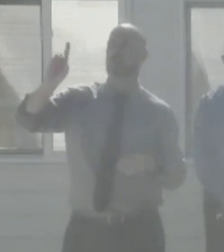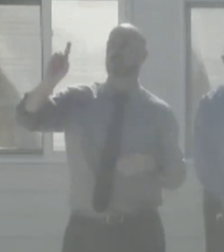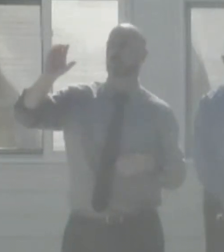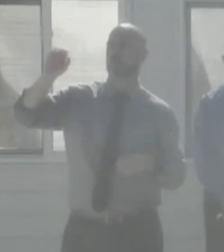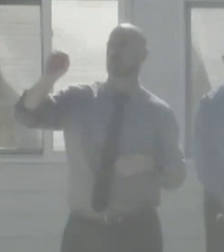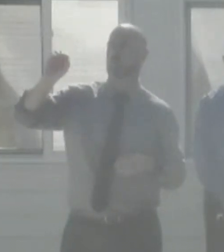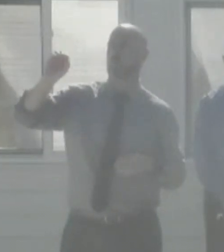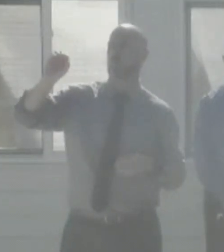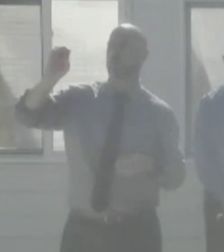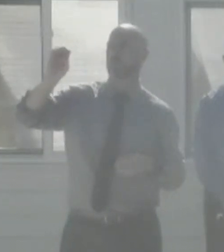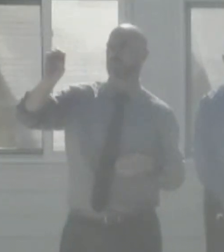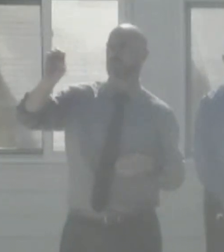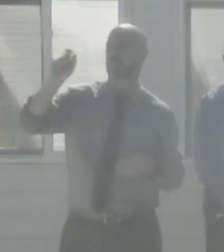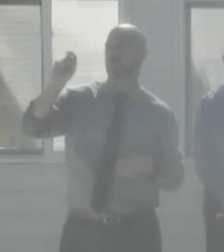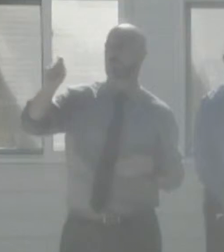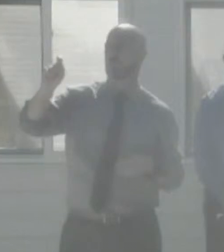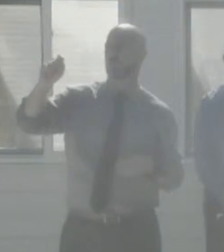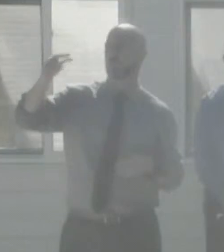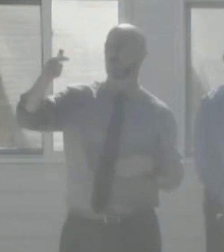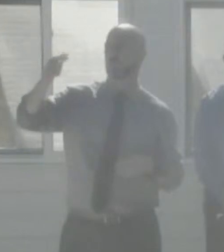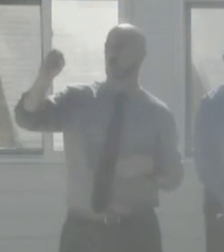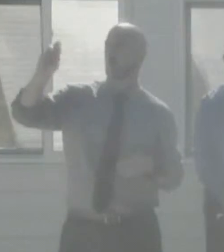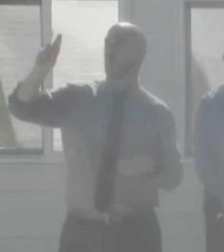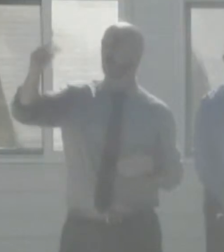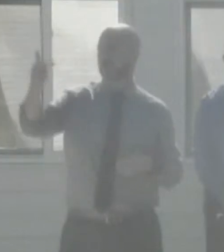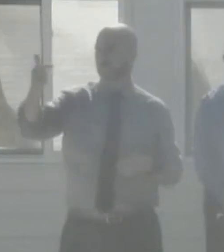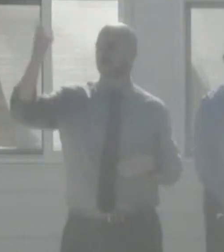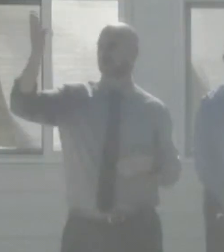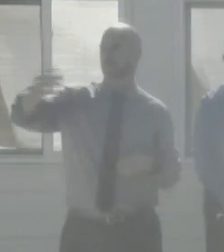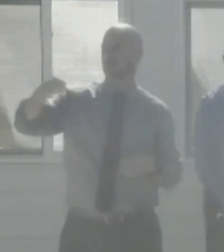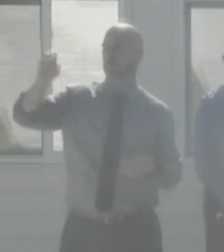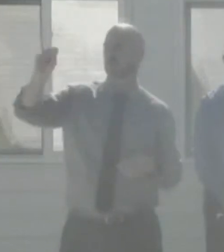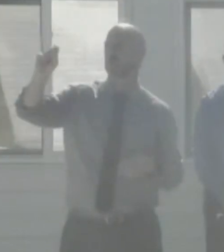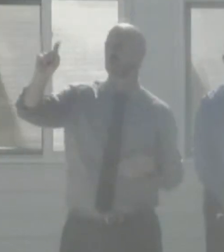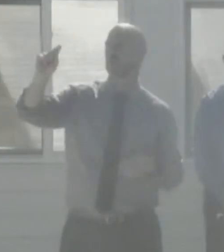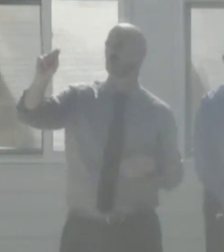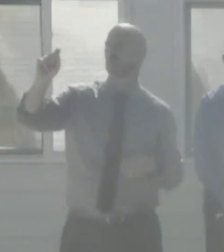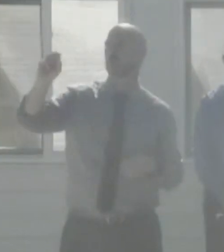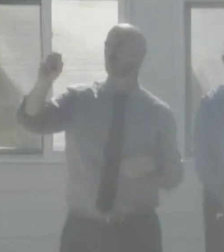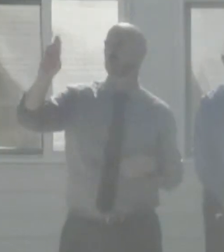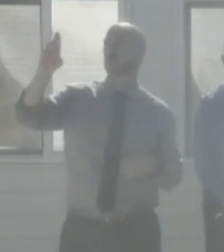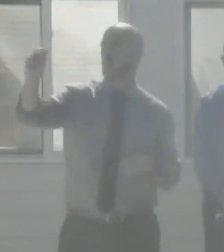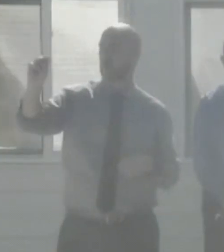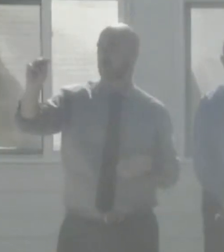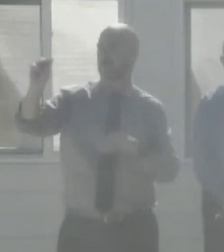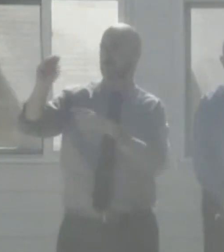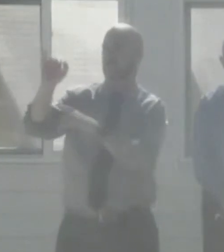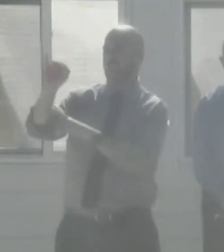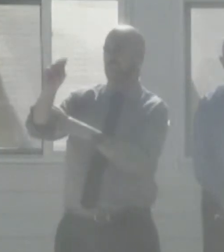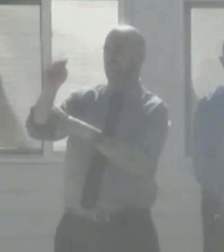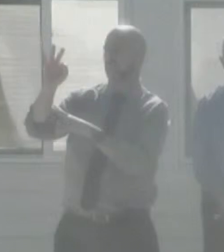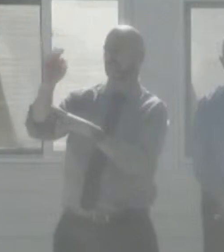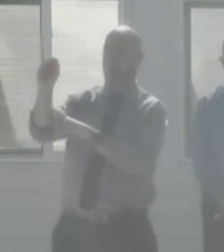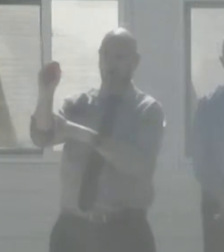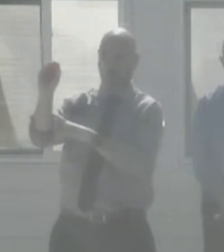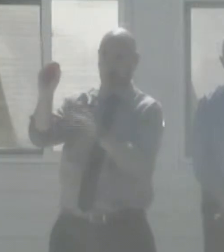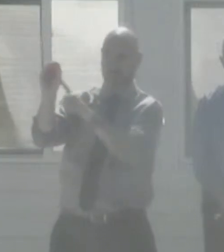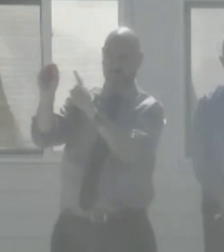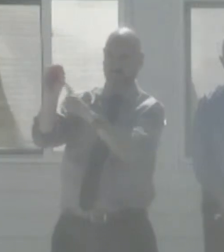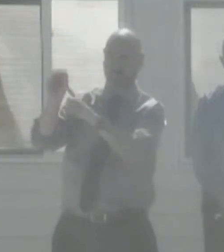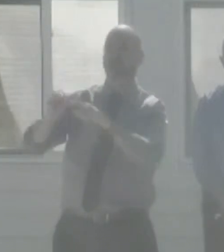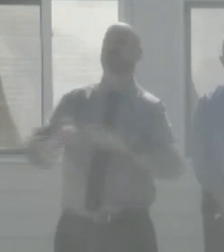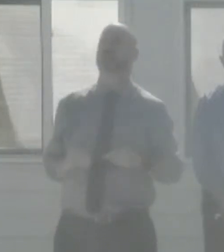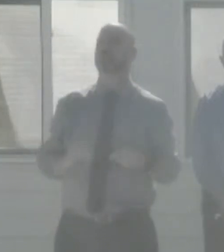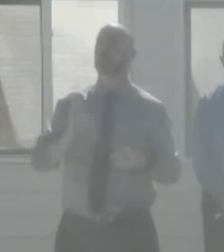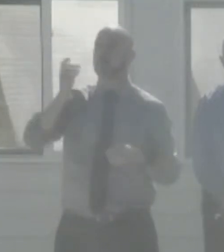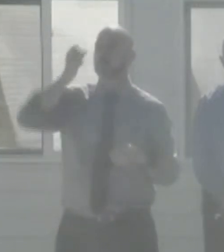fldoe.org/storm info. Now, please remember, as you survey damage and you clean up, be cautious of any downed power